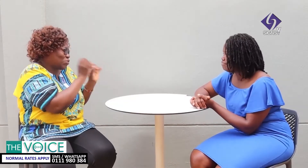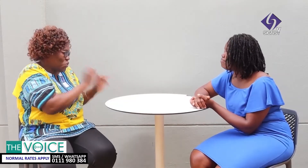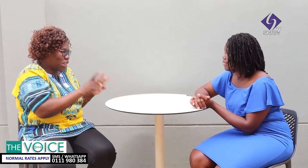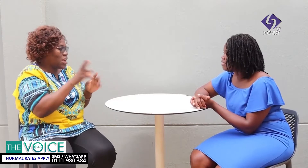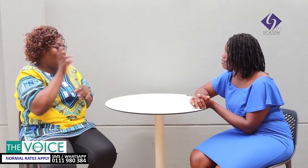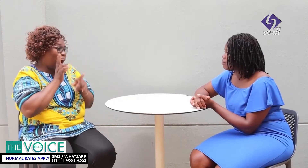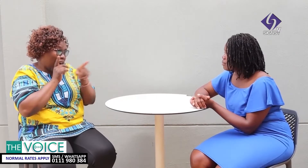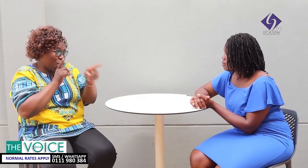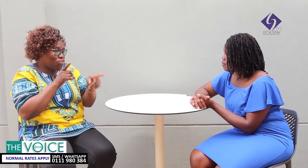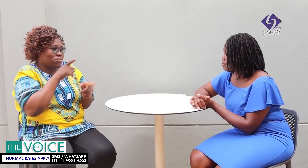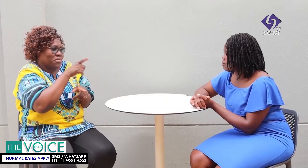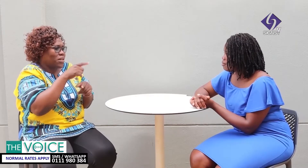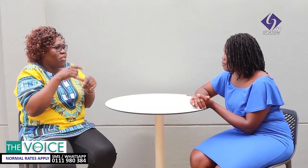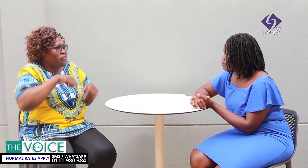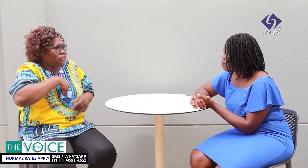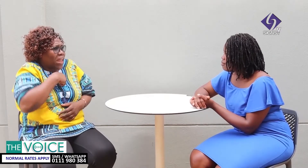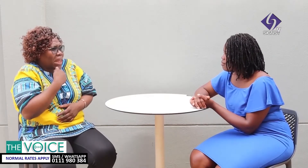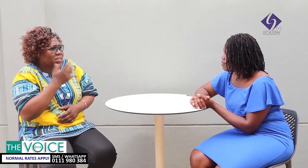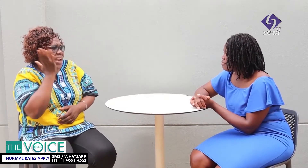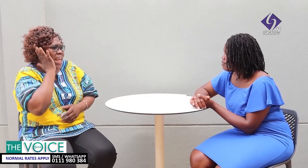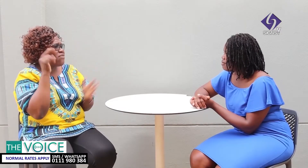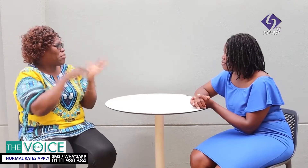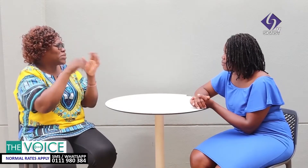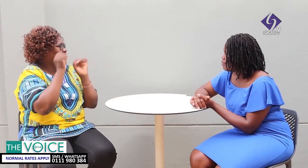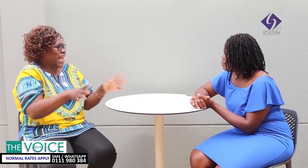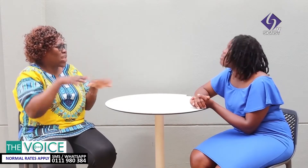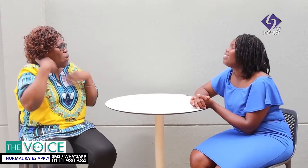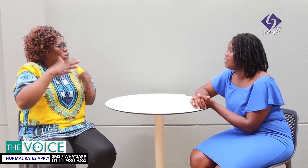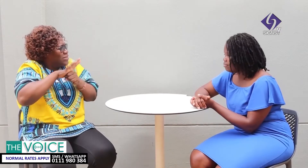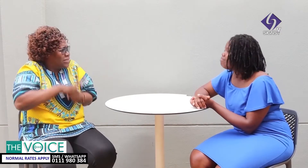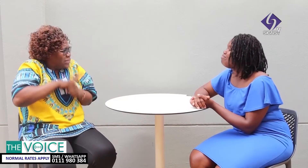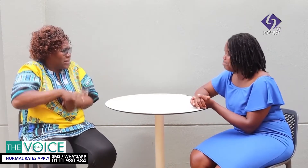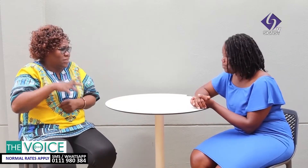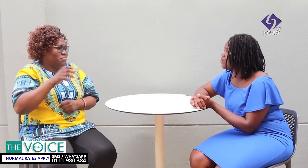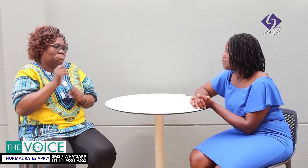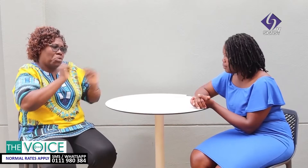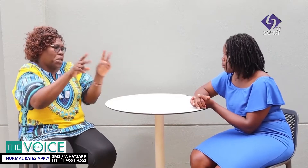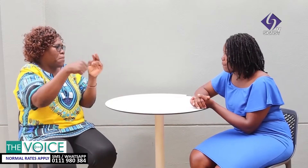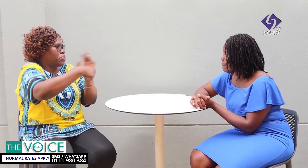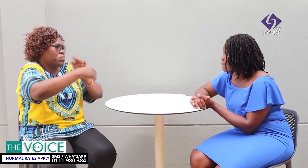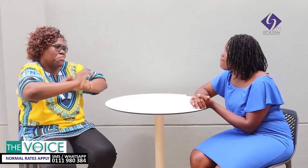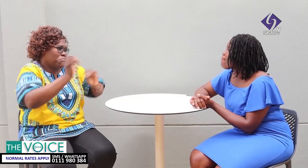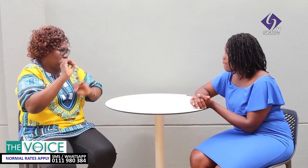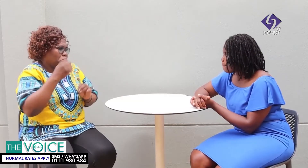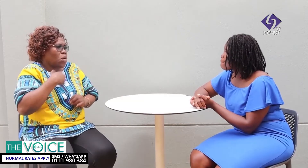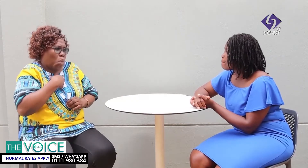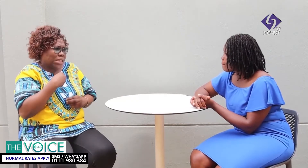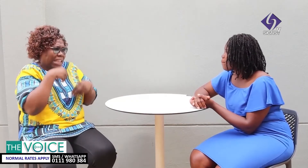abuse. So it was really challenging, and I really had to learn to take care of